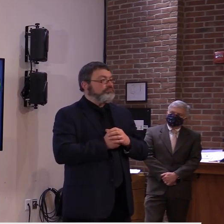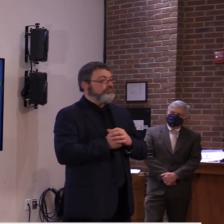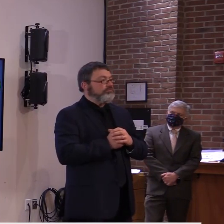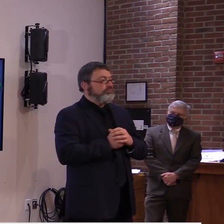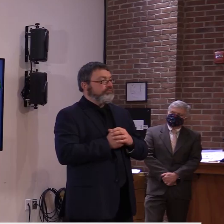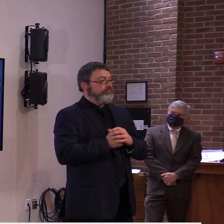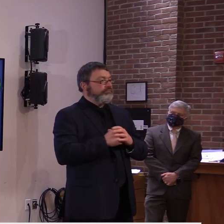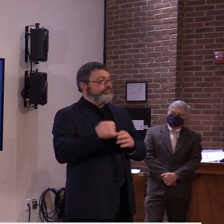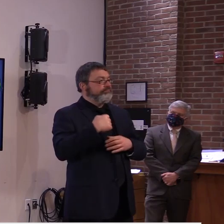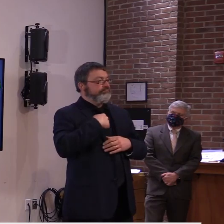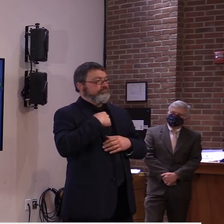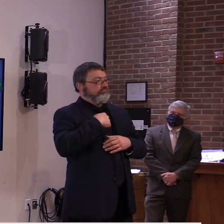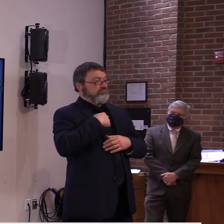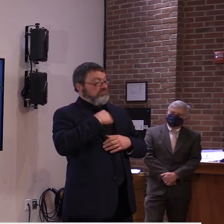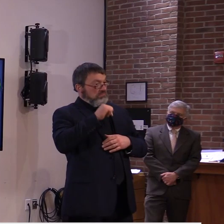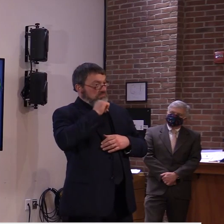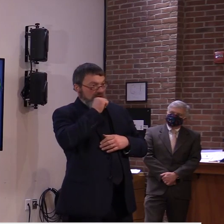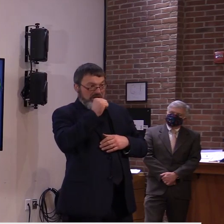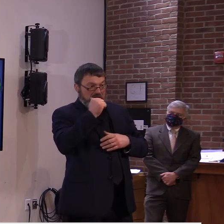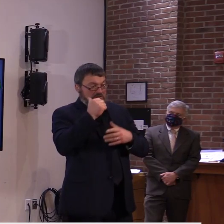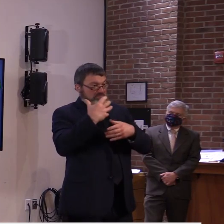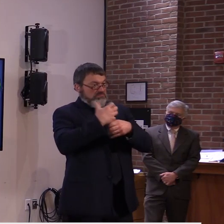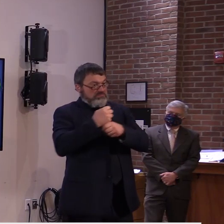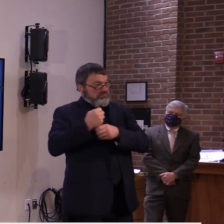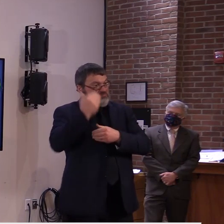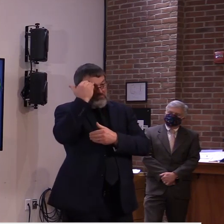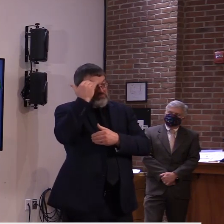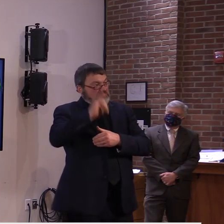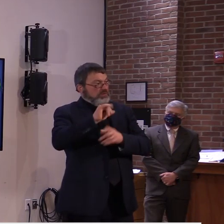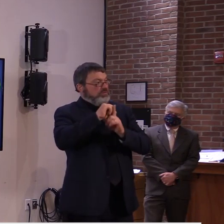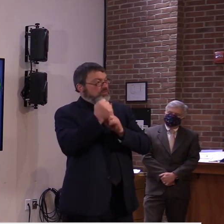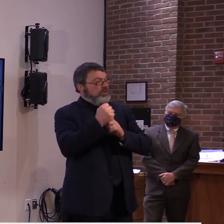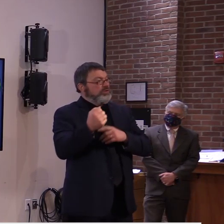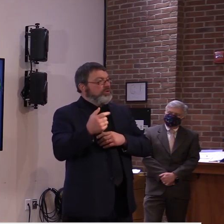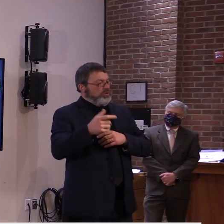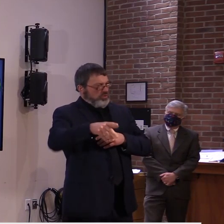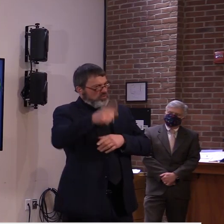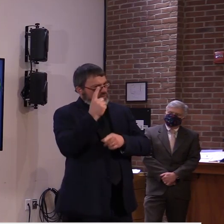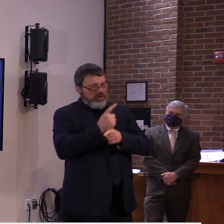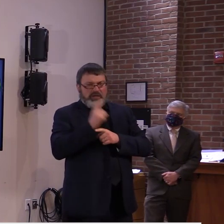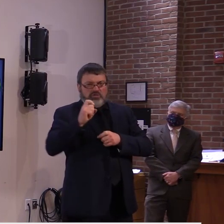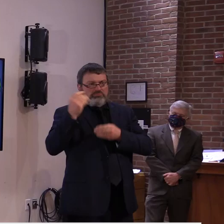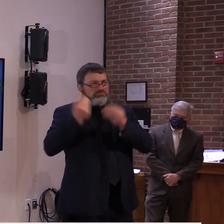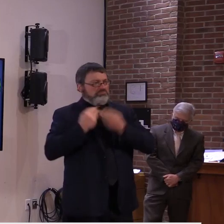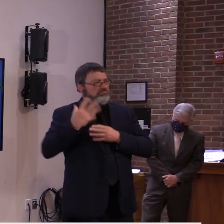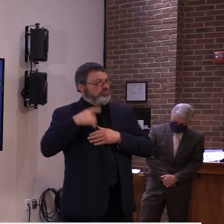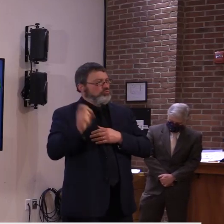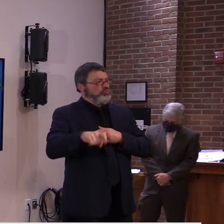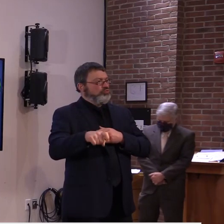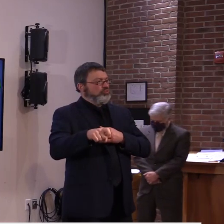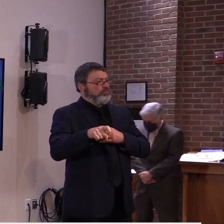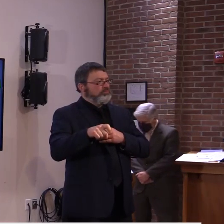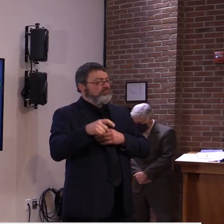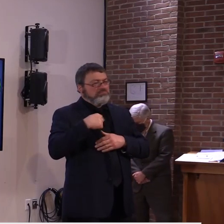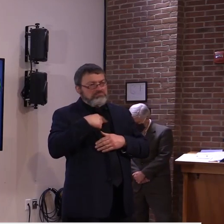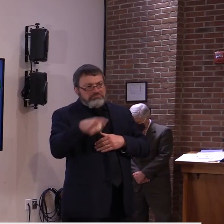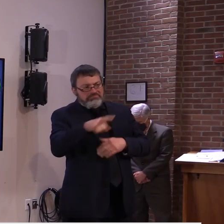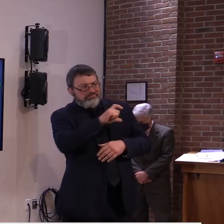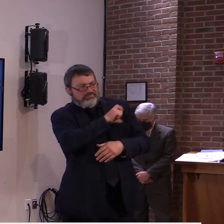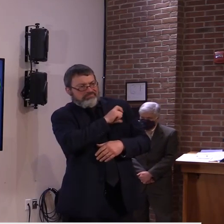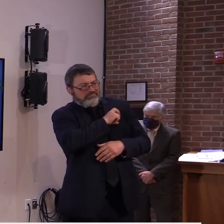And have you gotten any word when the prompt response will be provided to your public safety agency?